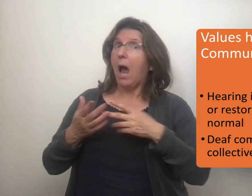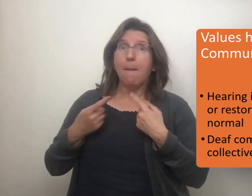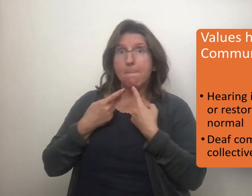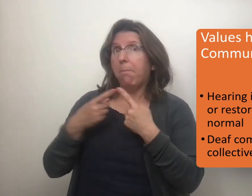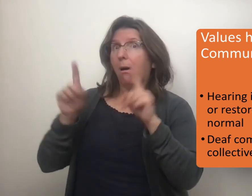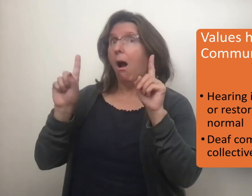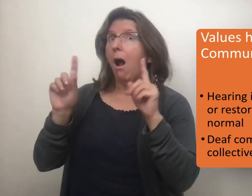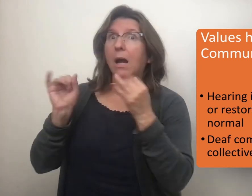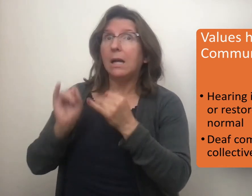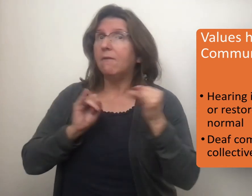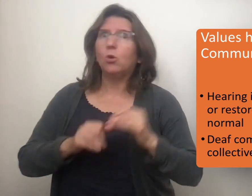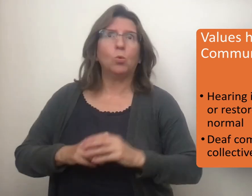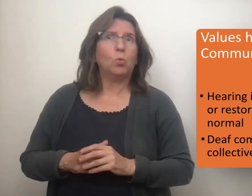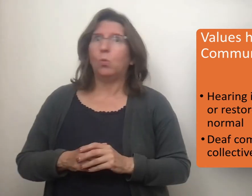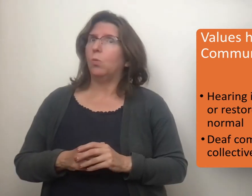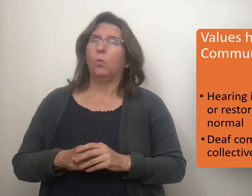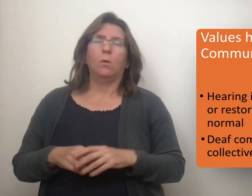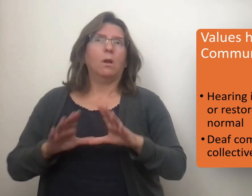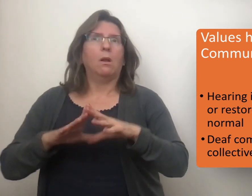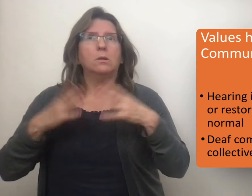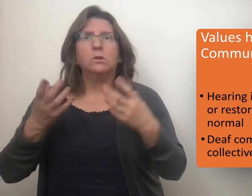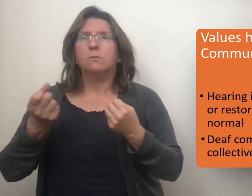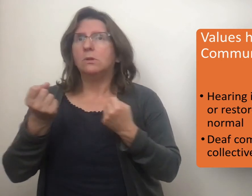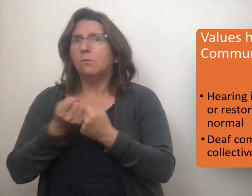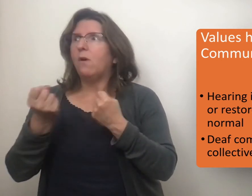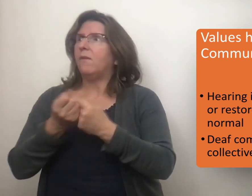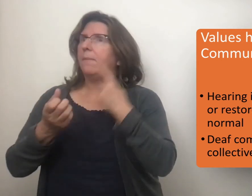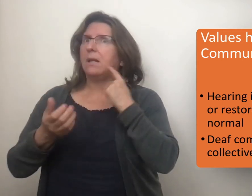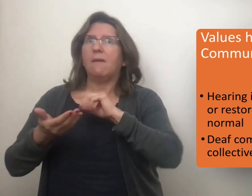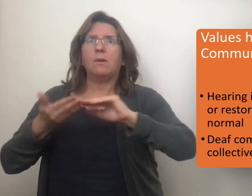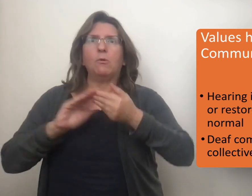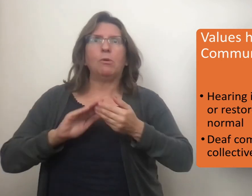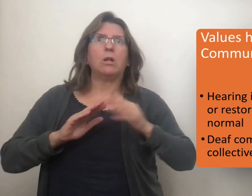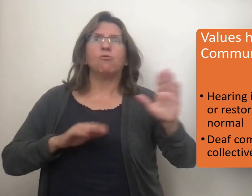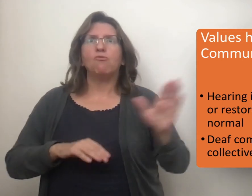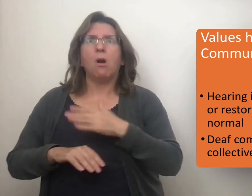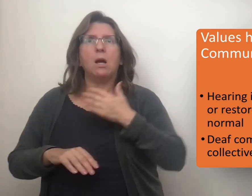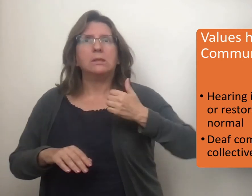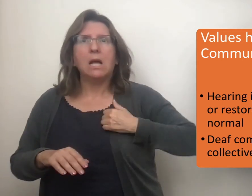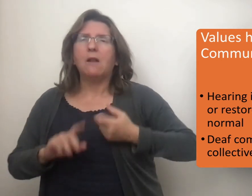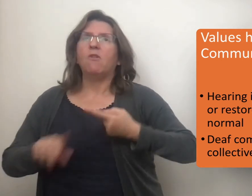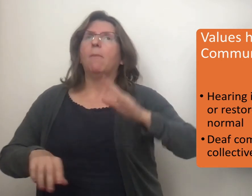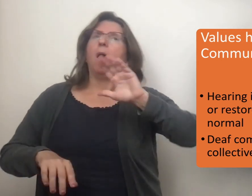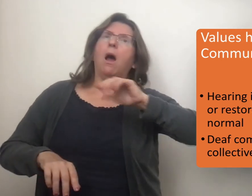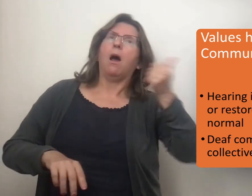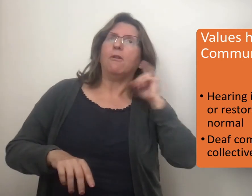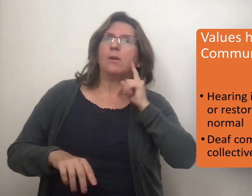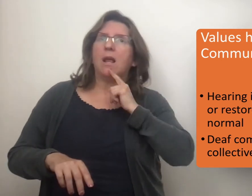Getting my PhD was not an individual achievement. This achievement was possible only through the support of the